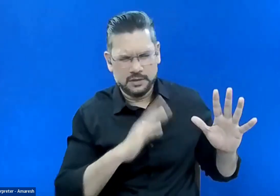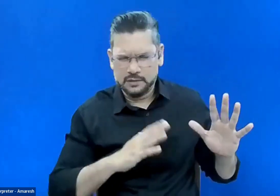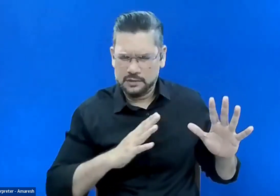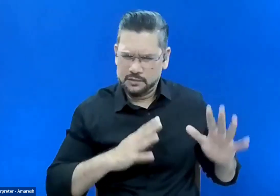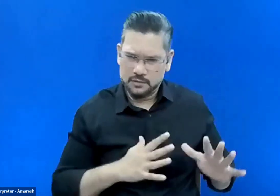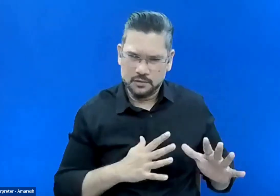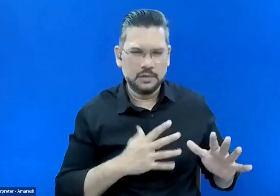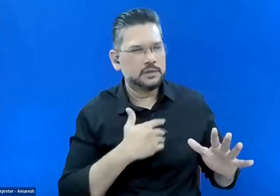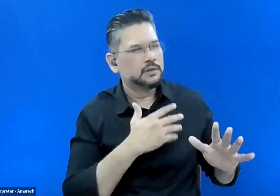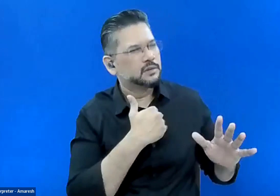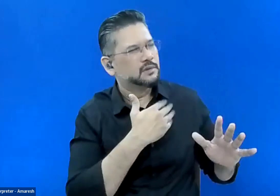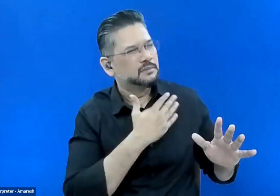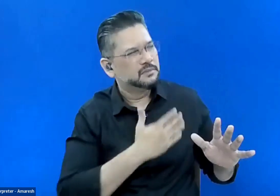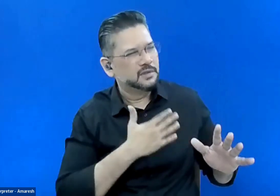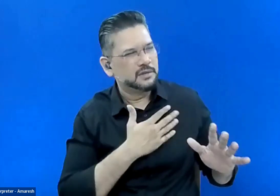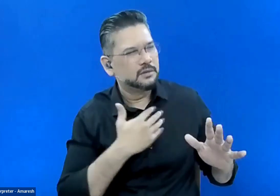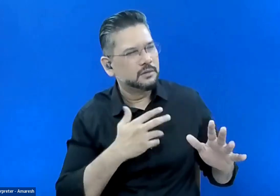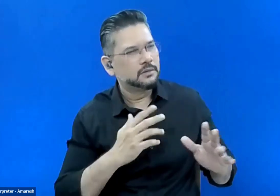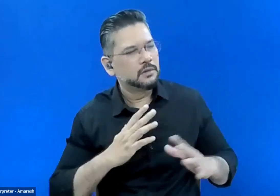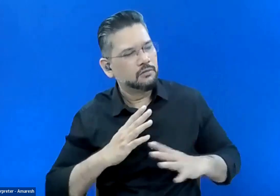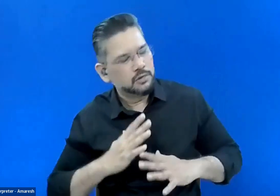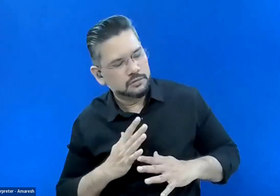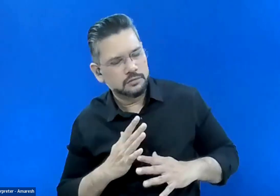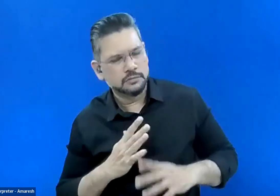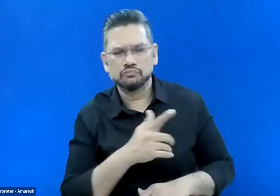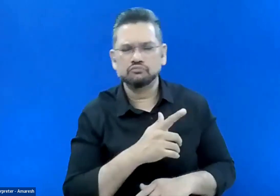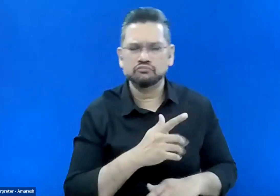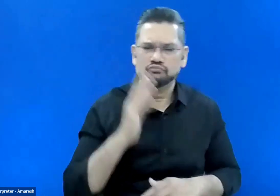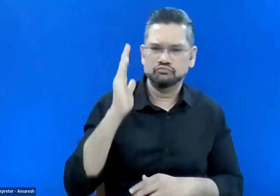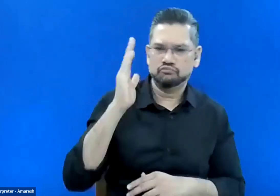"Okay, Masida, you can go take a rest and